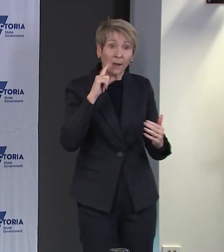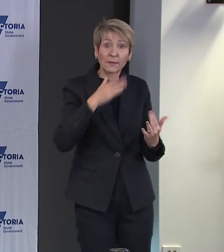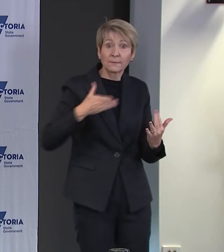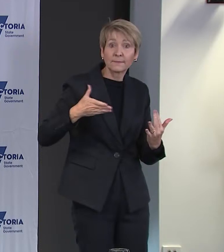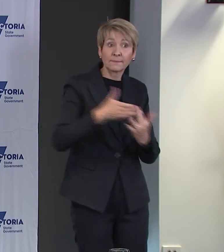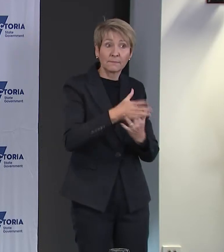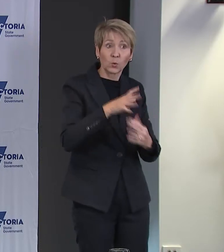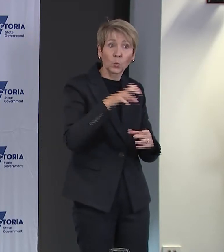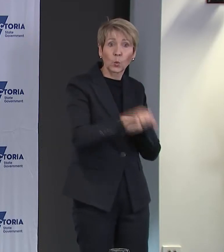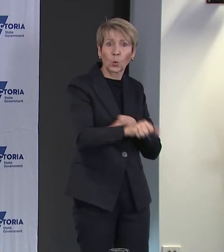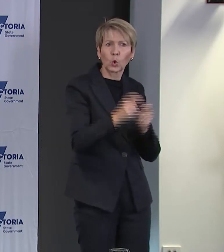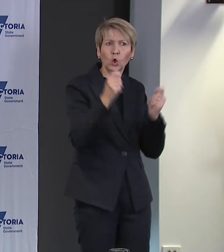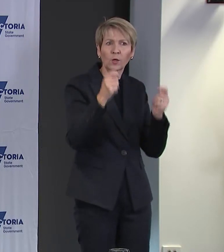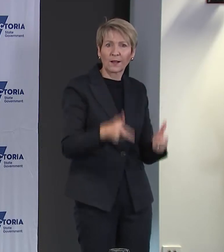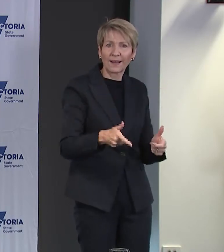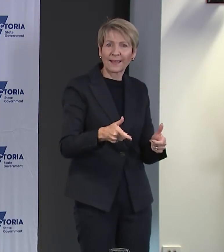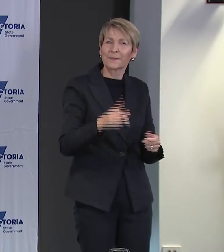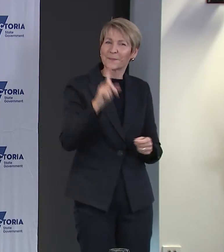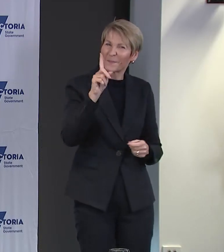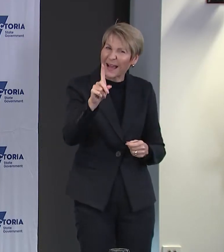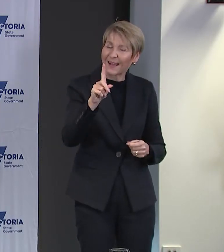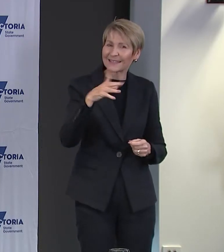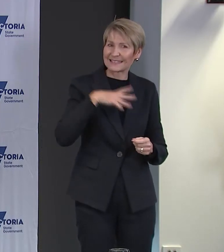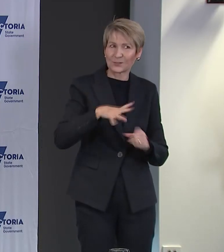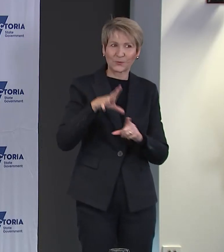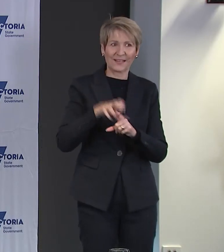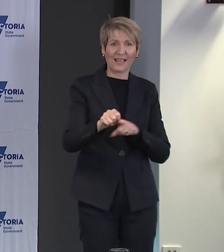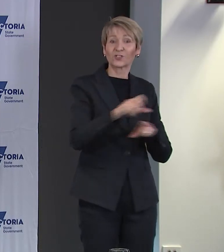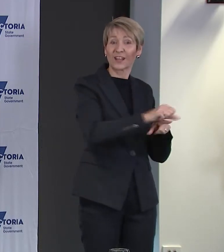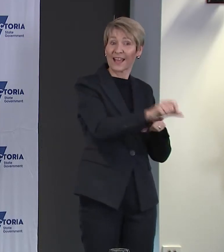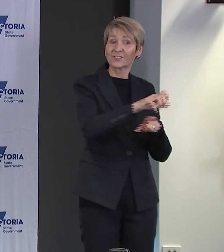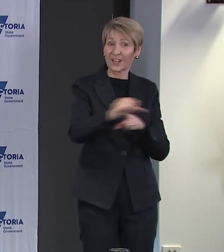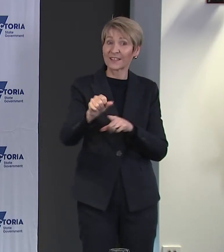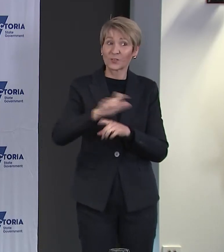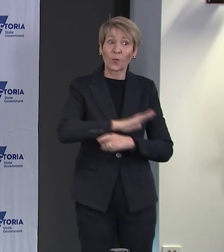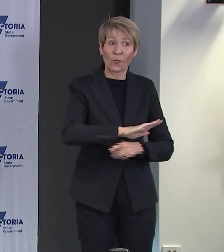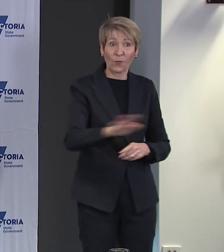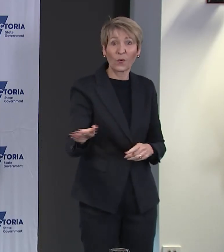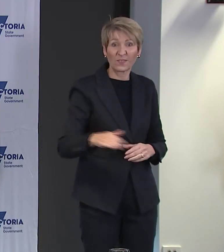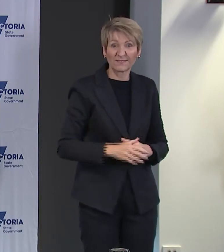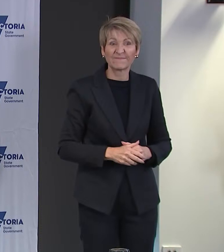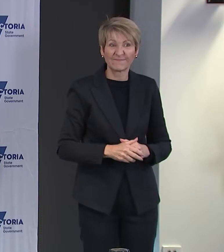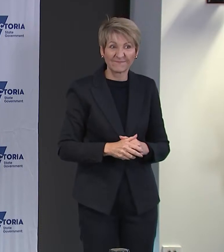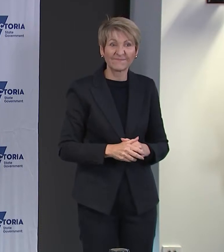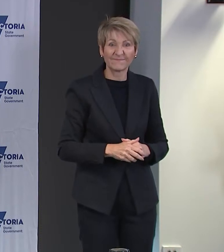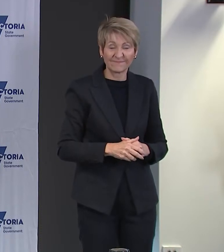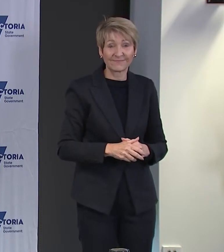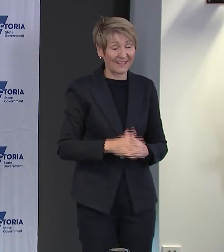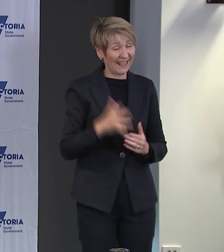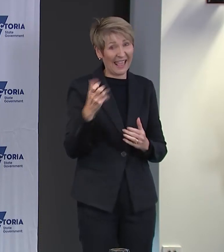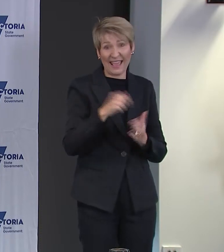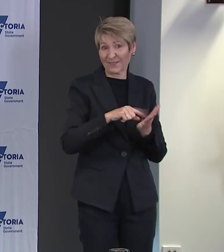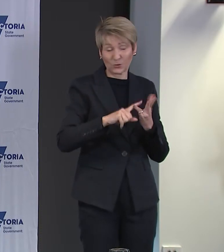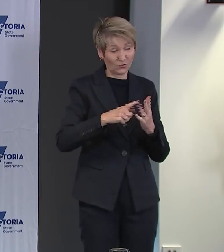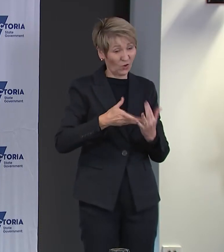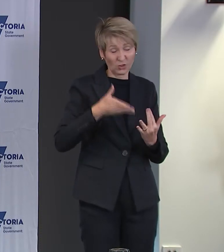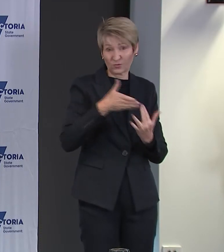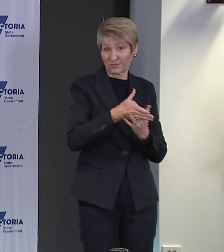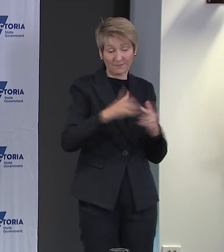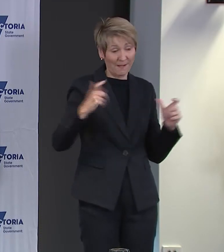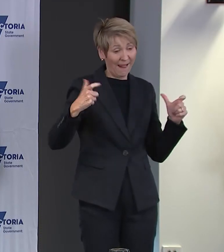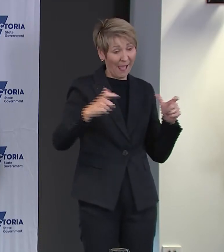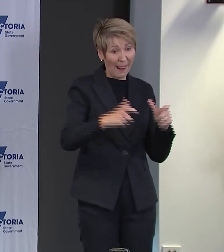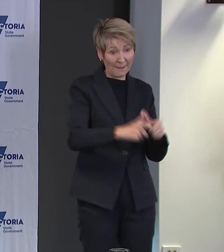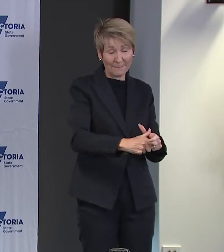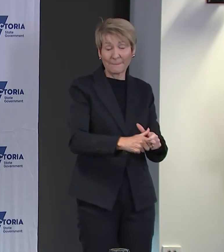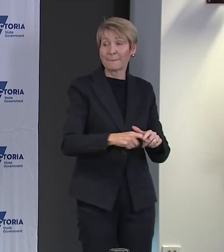That said, we need to find each and every case, because that's the only way that you can bring these chains of transmission to a proper end. Is there a